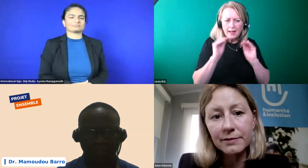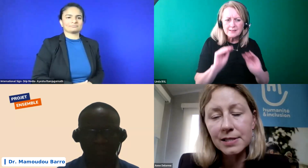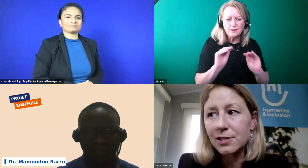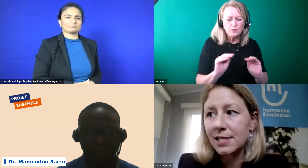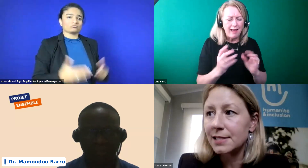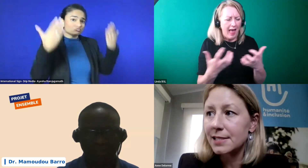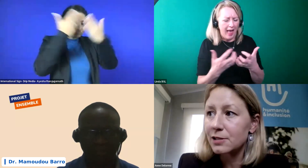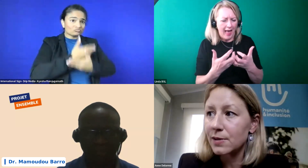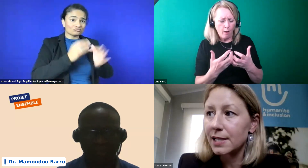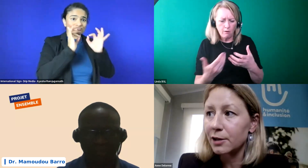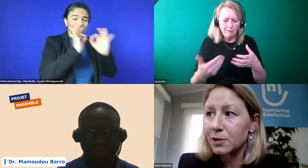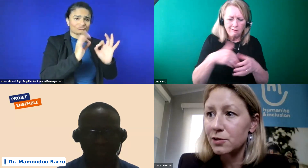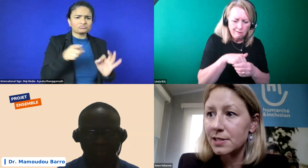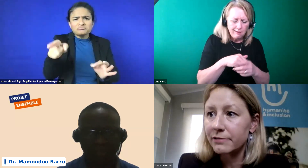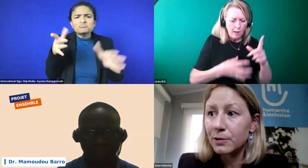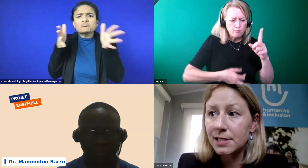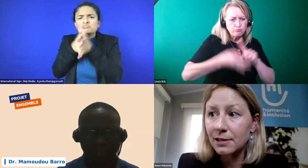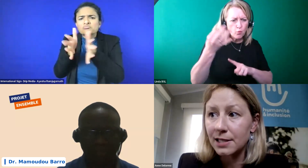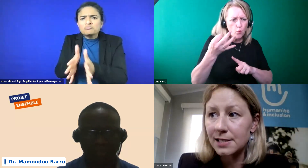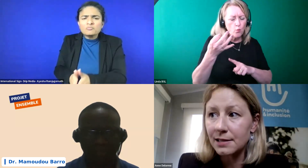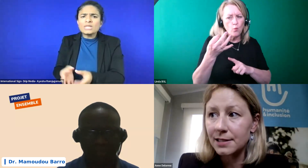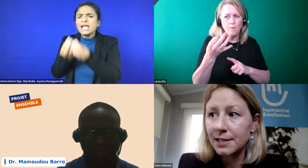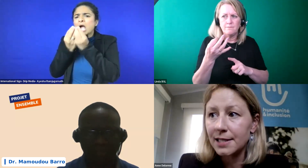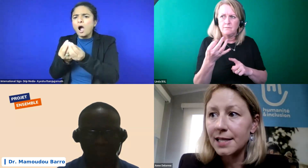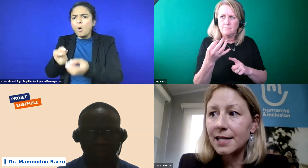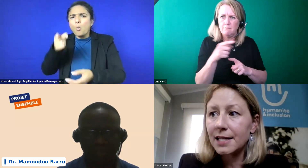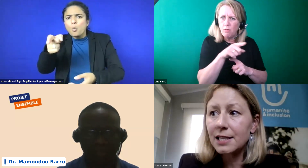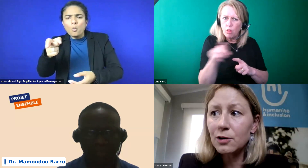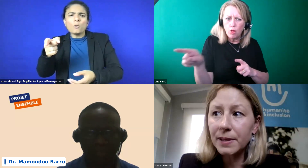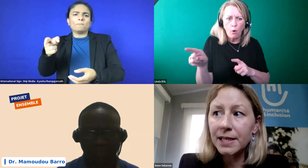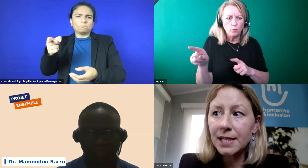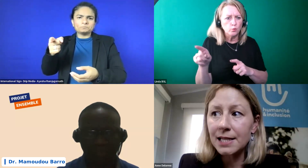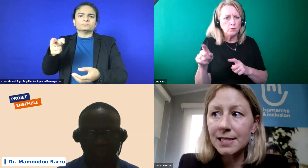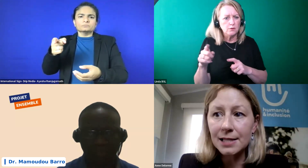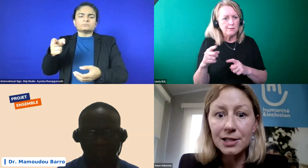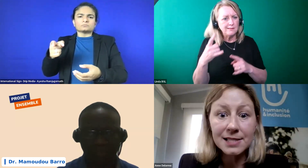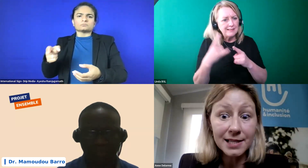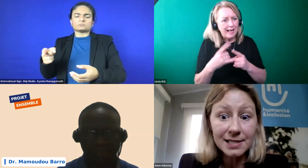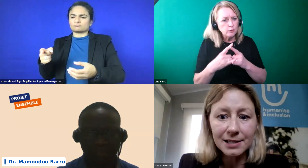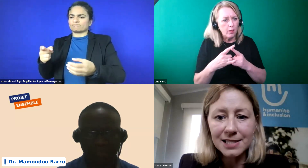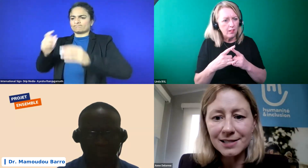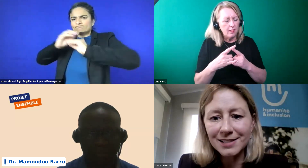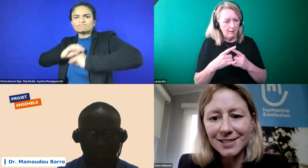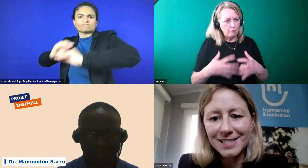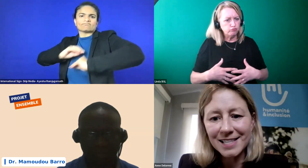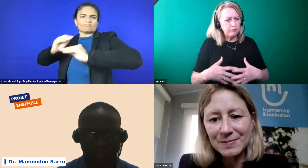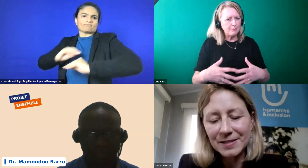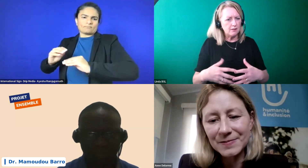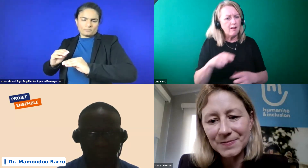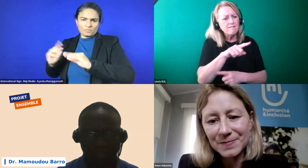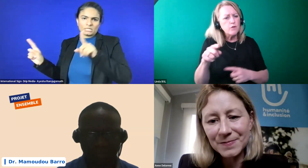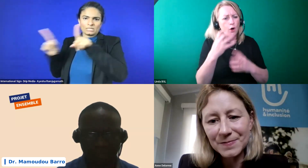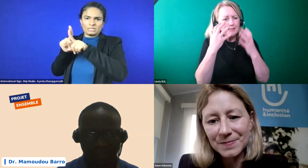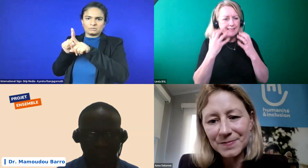et aux services de santé sexuelle et reproductive pour les adolescents, y compris les adolescents et les adolescentes